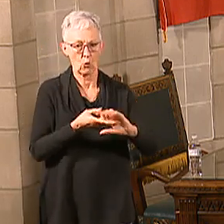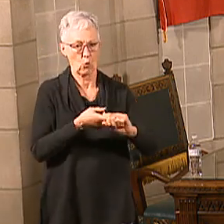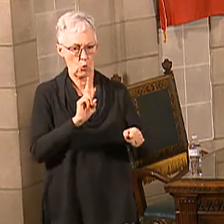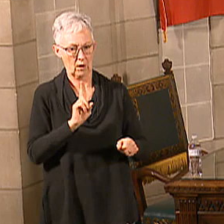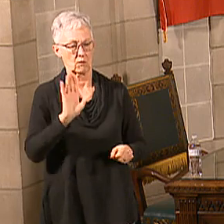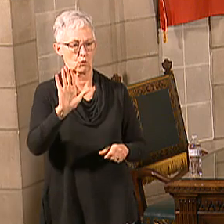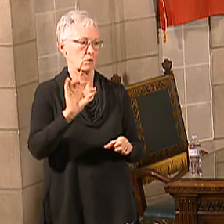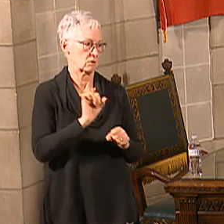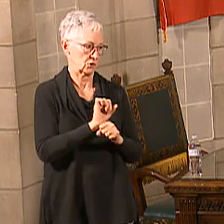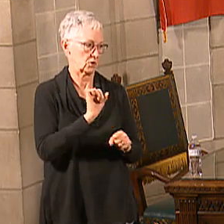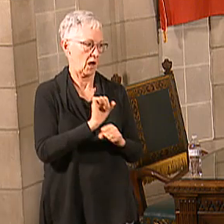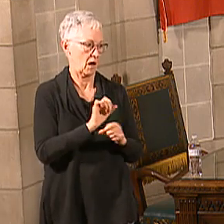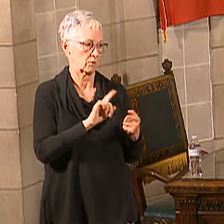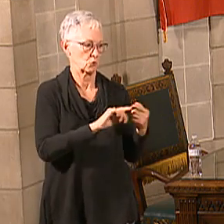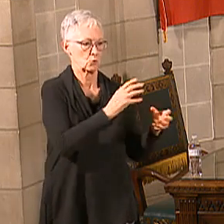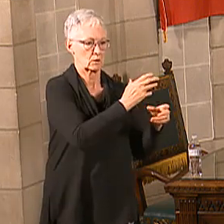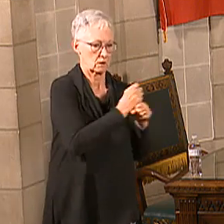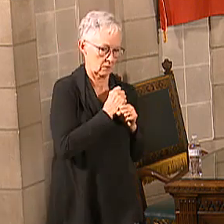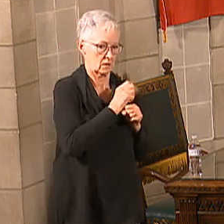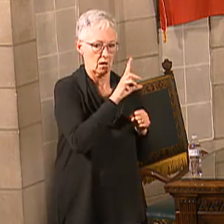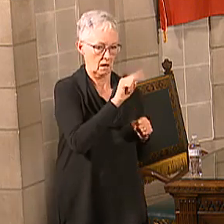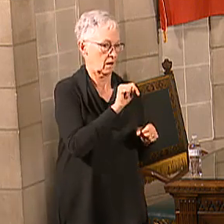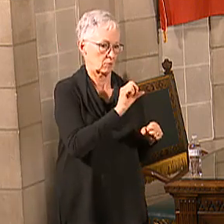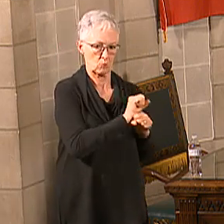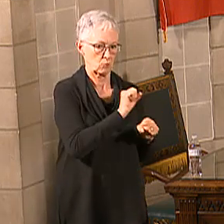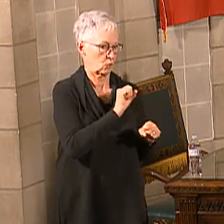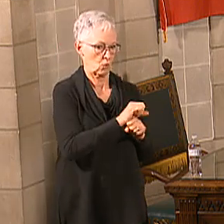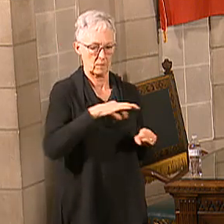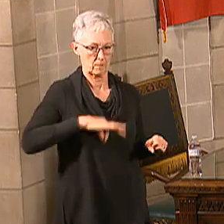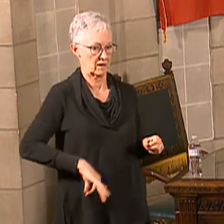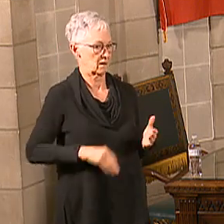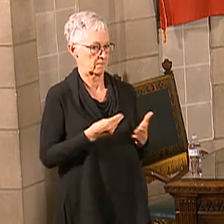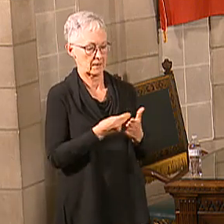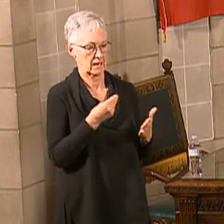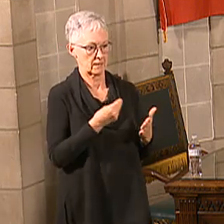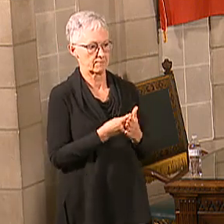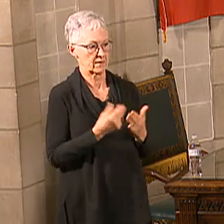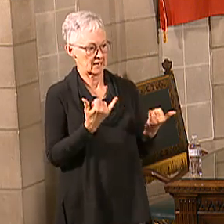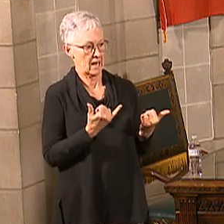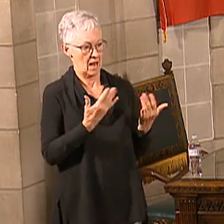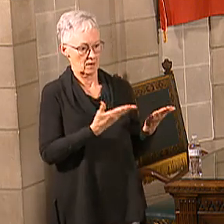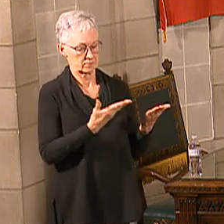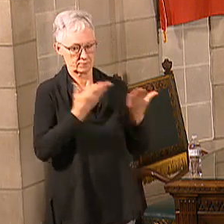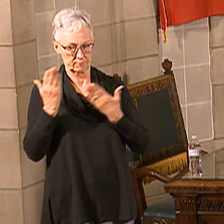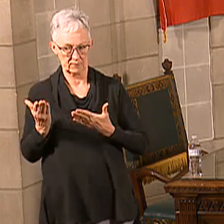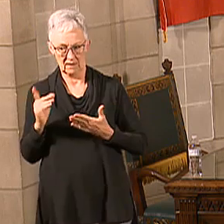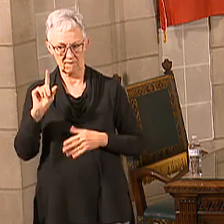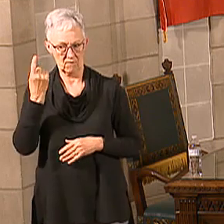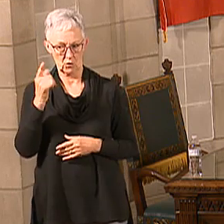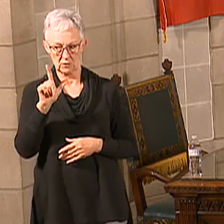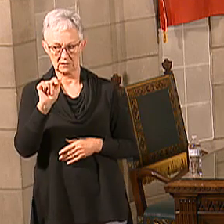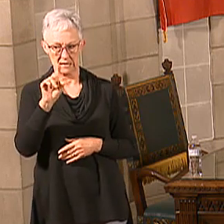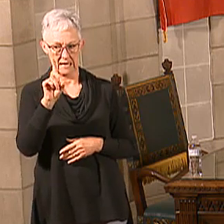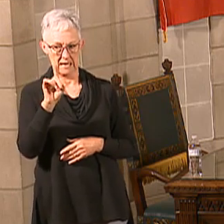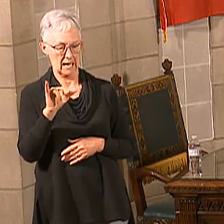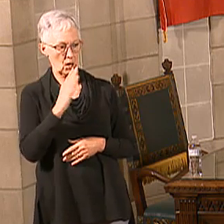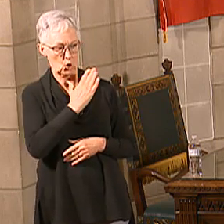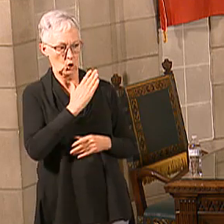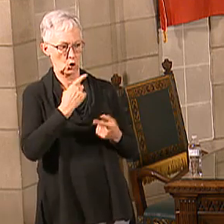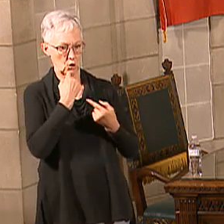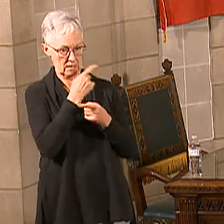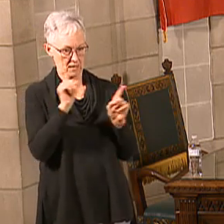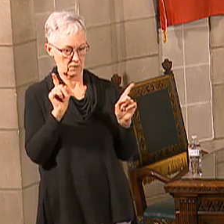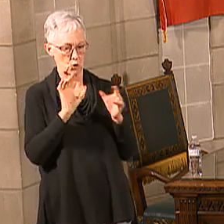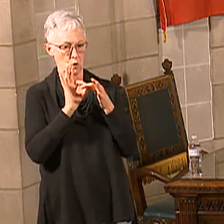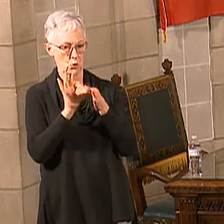next we're going to move on to the First Lady's announcement with regard to a project she is working on through Nebraska